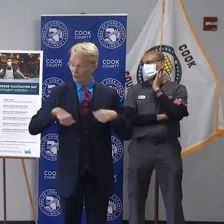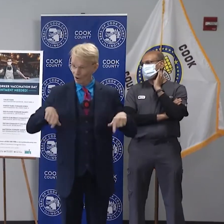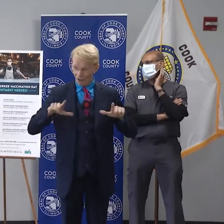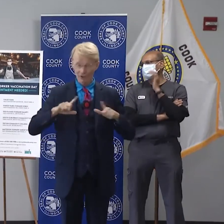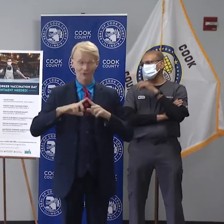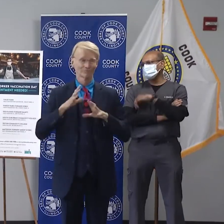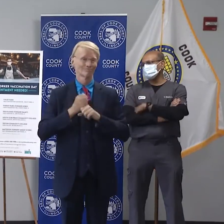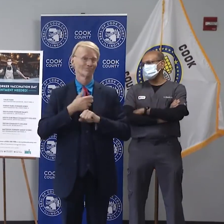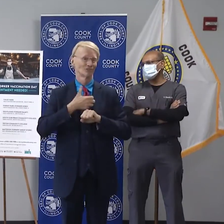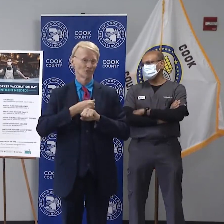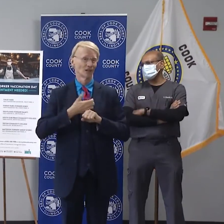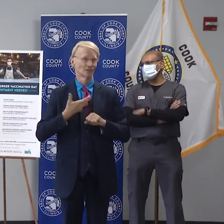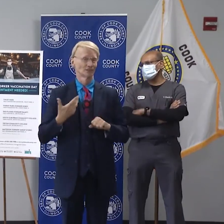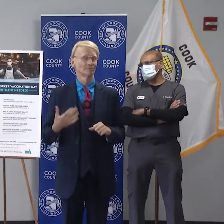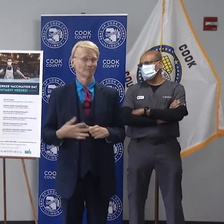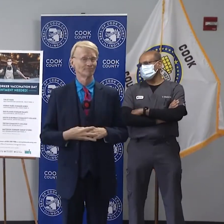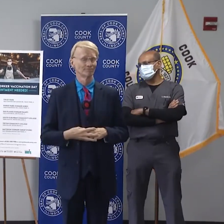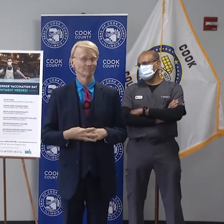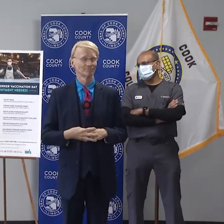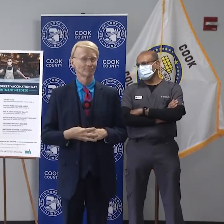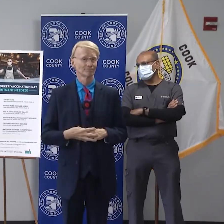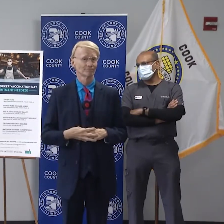shots.